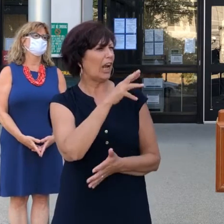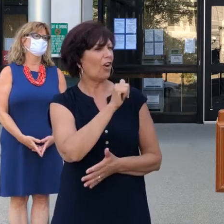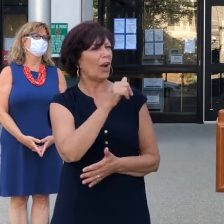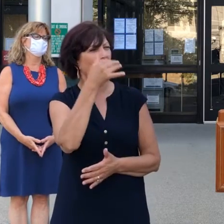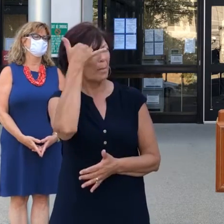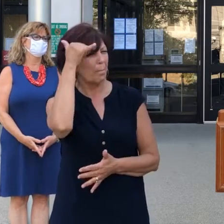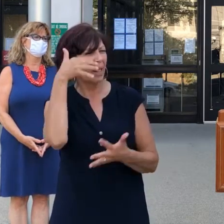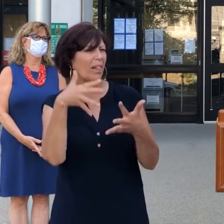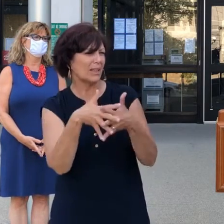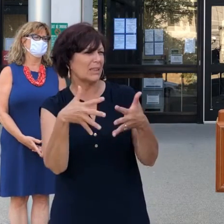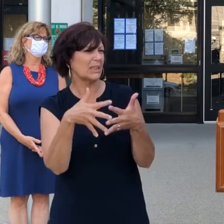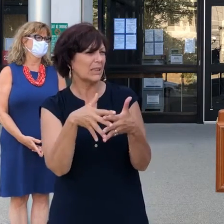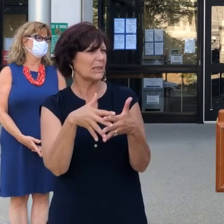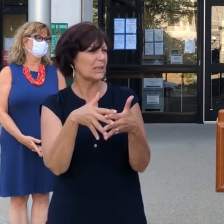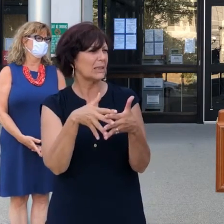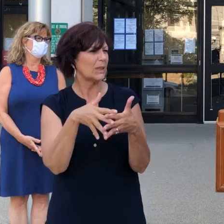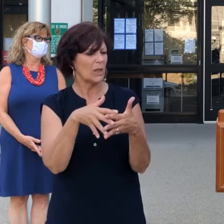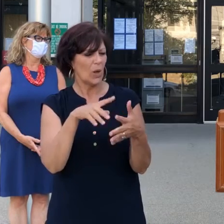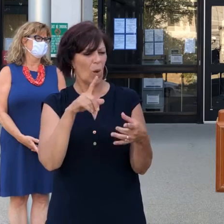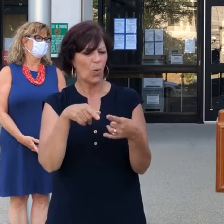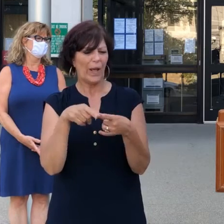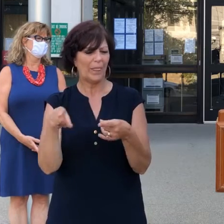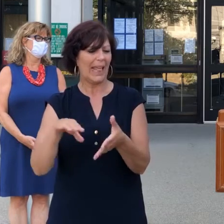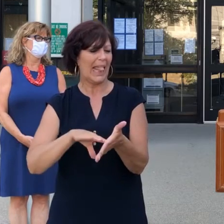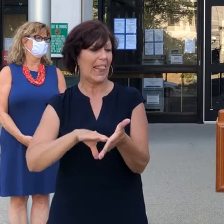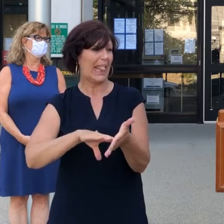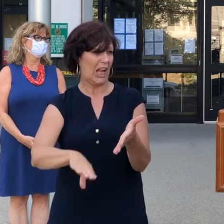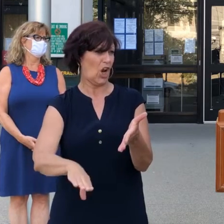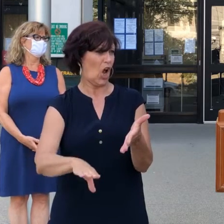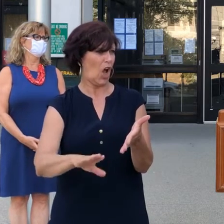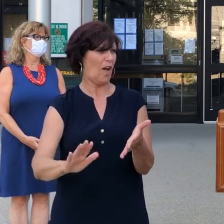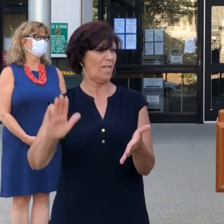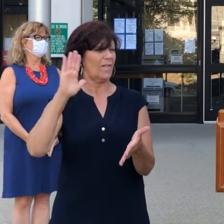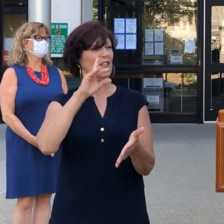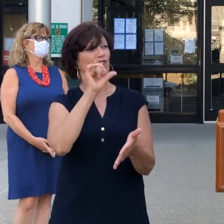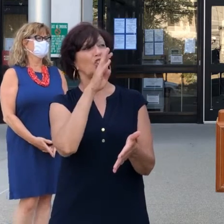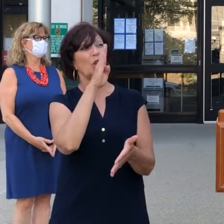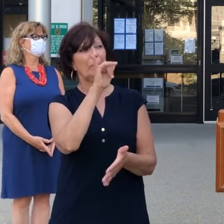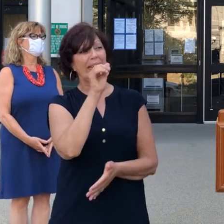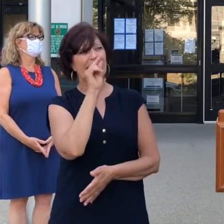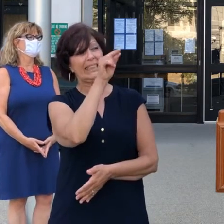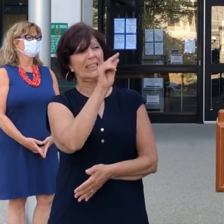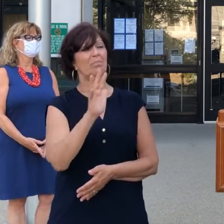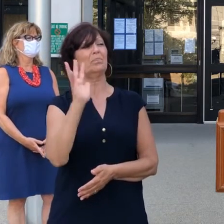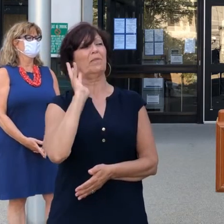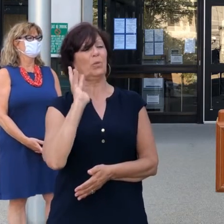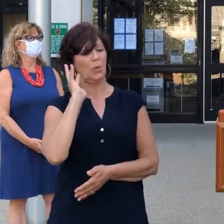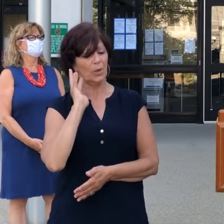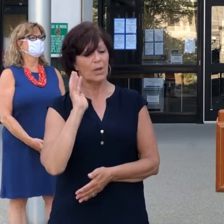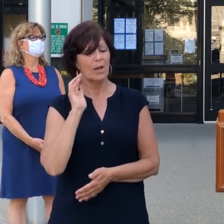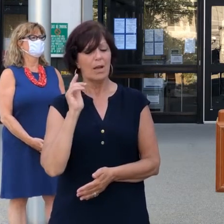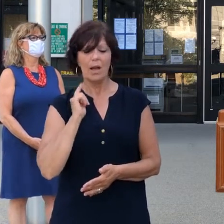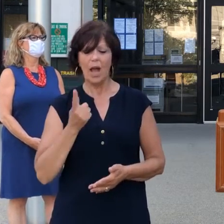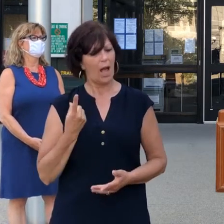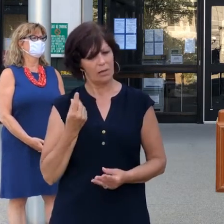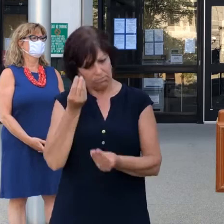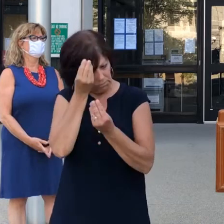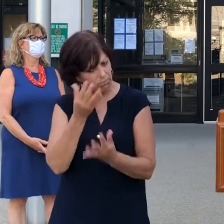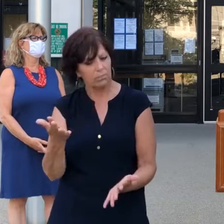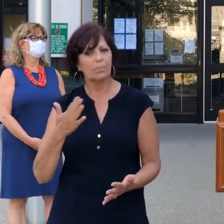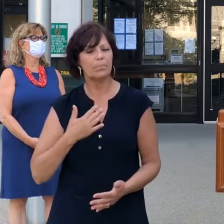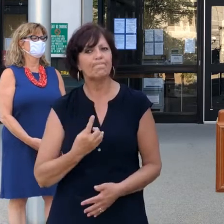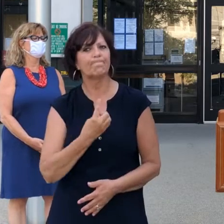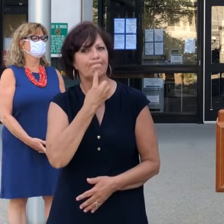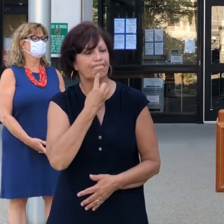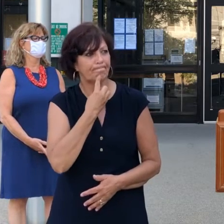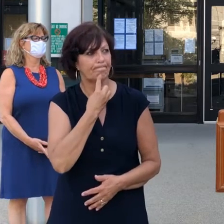to when New Era laid off the individuals at the Derby, Angola facility. I expressed my disappointment back then.